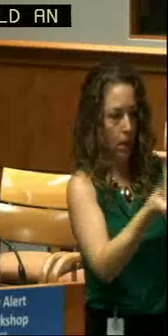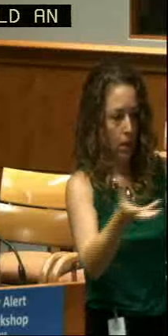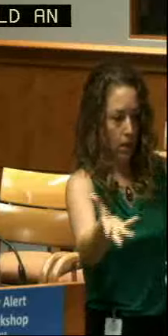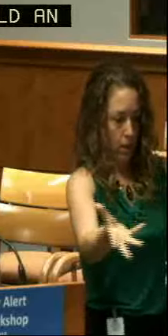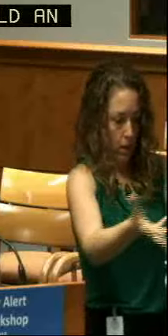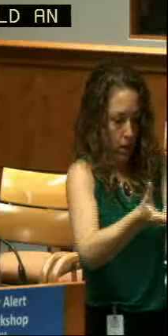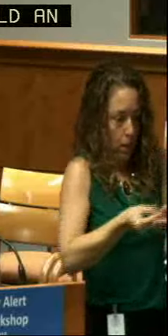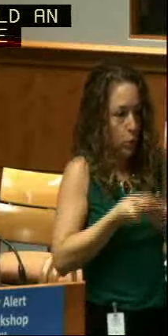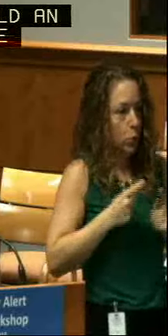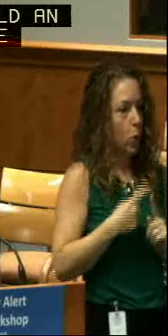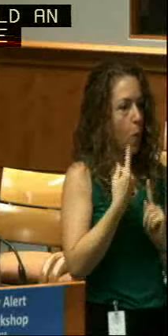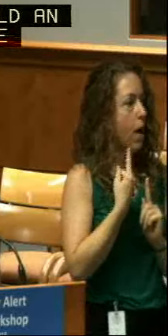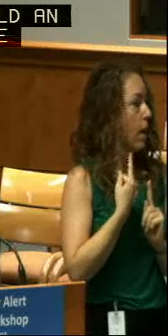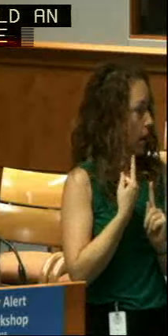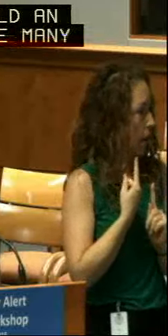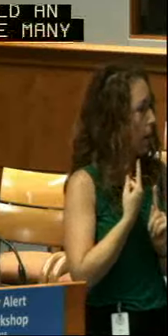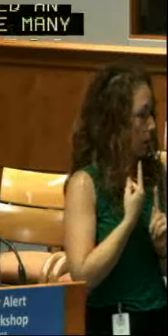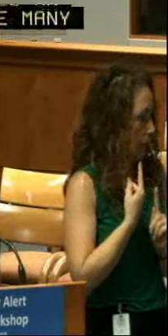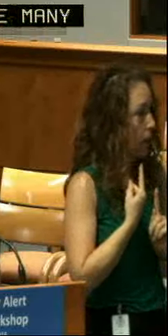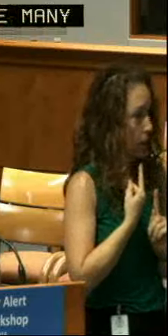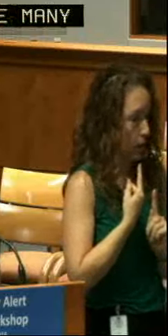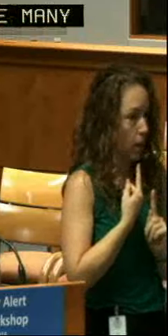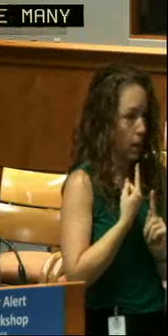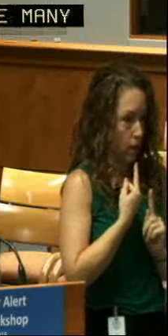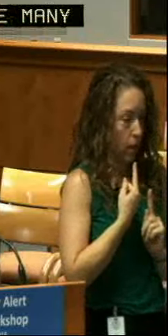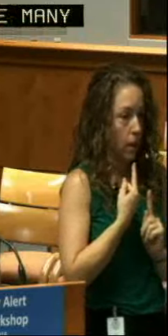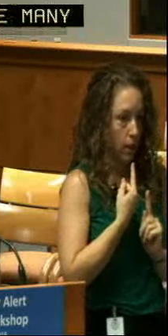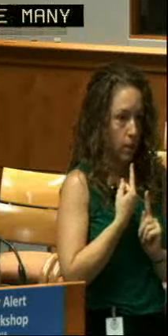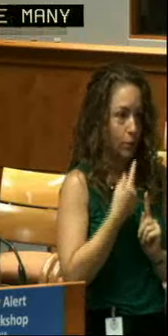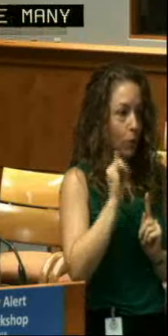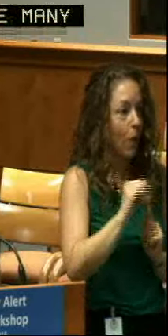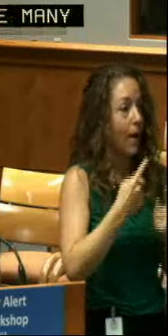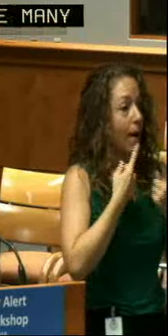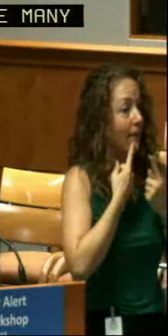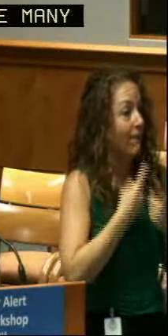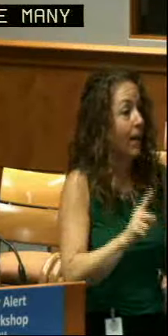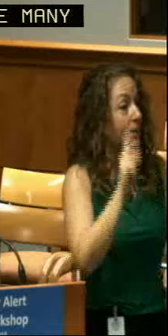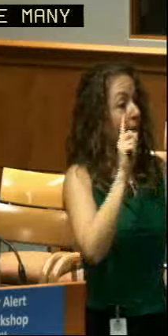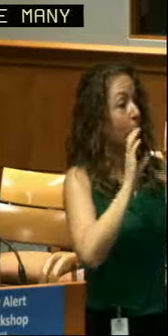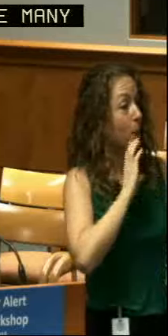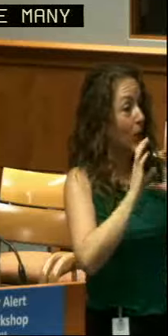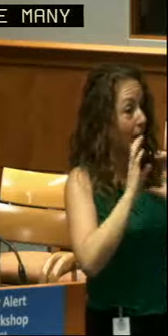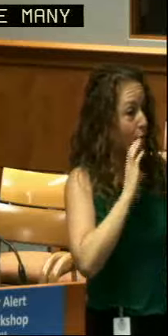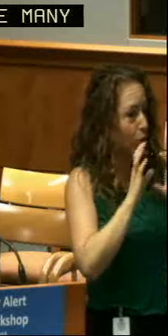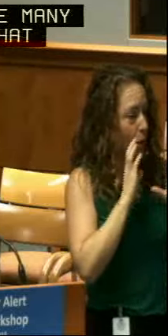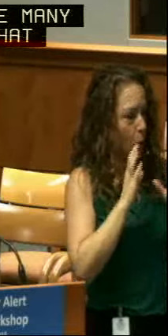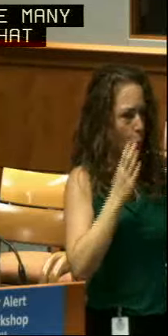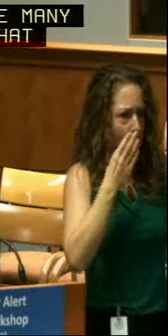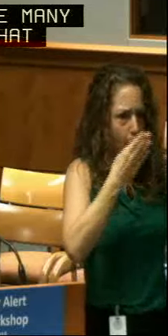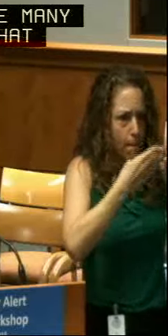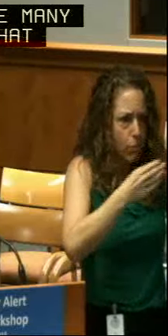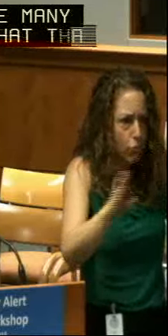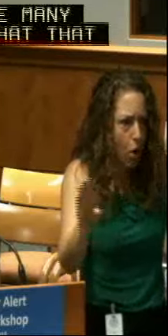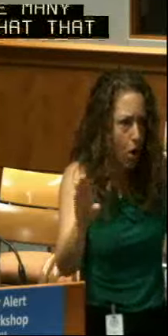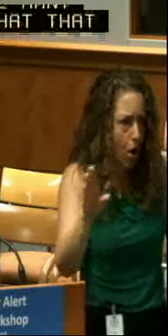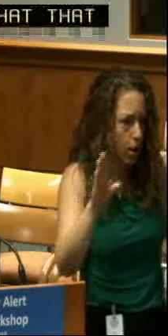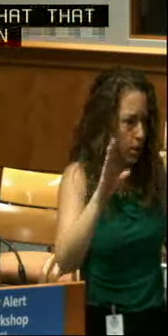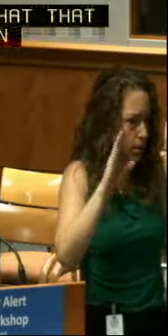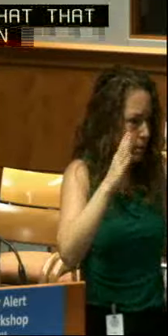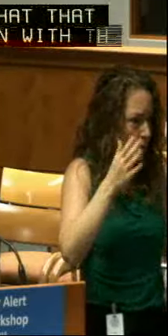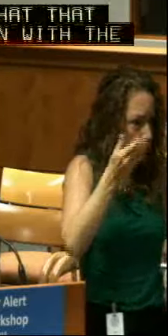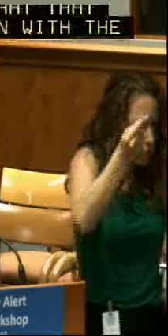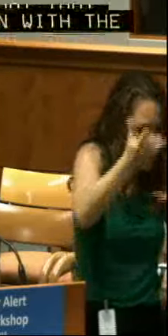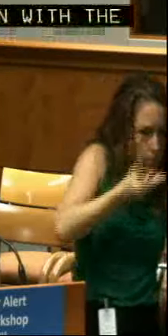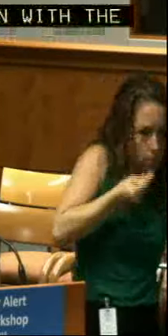path, so that effective communication with the broadest base of impacted citizens